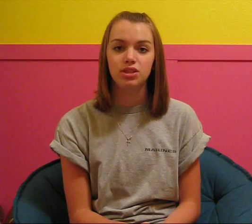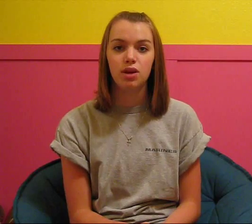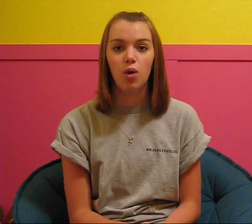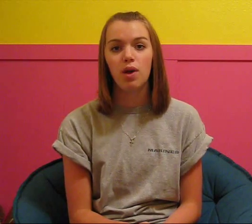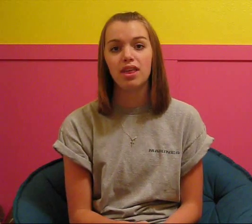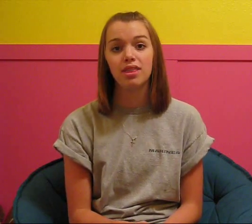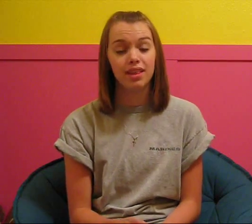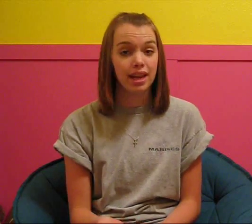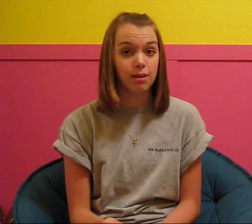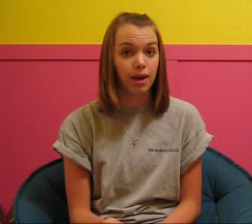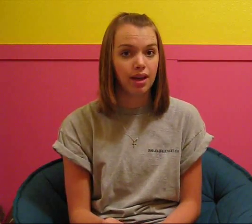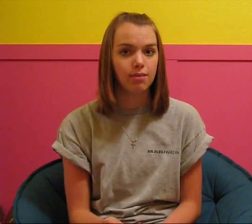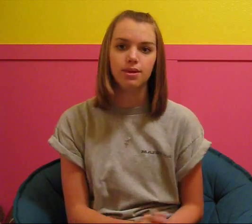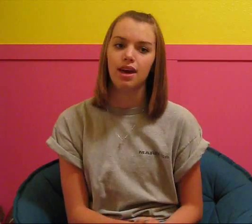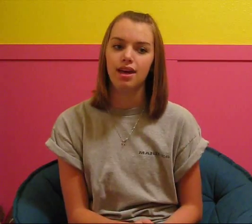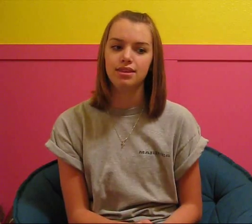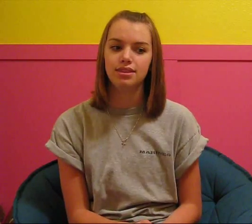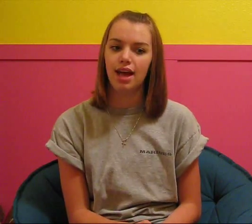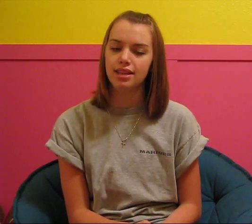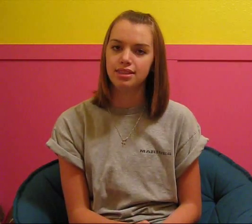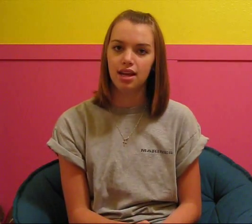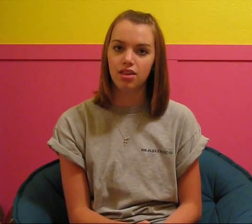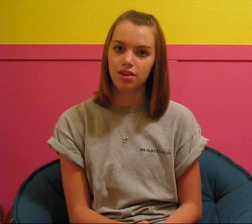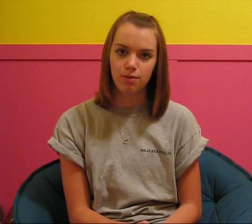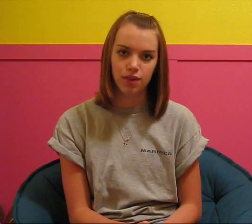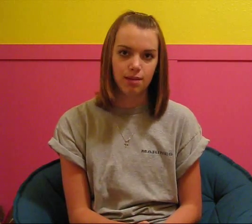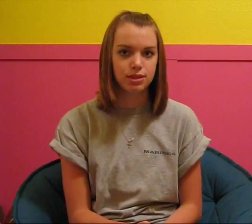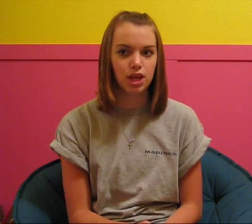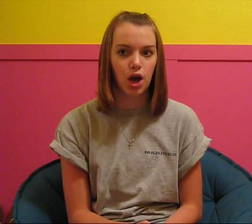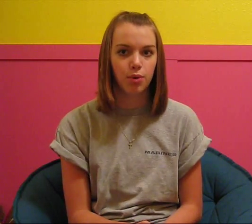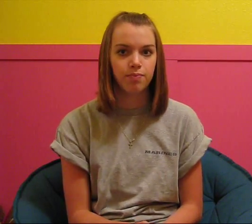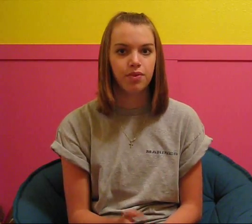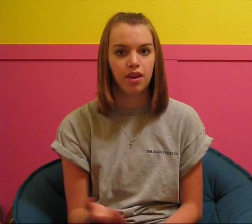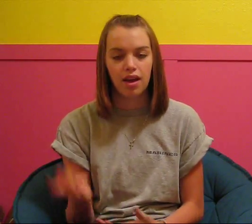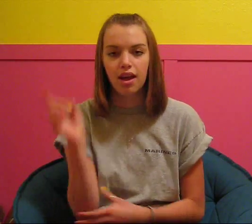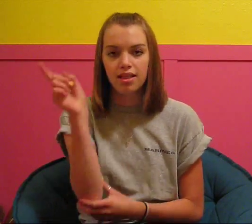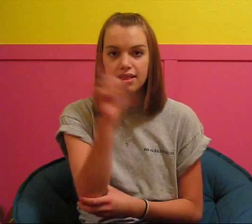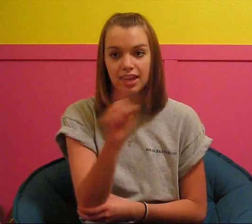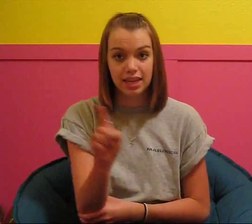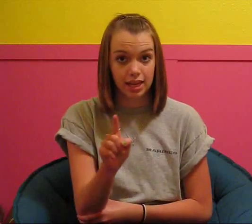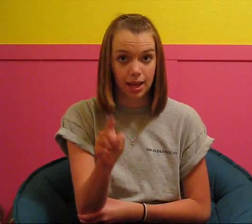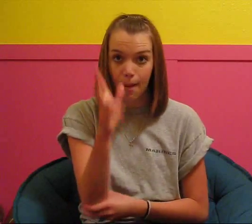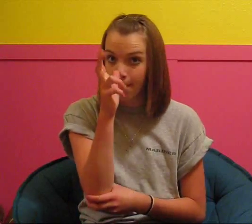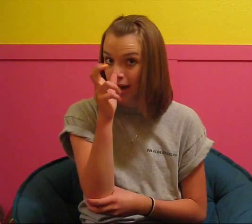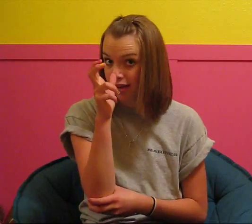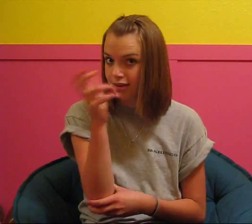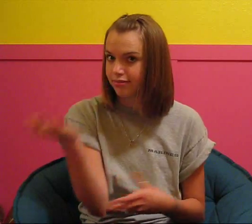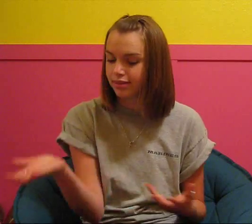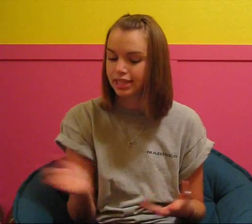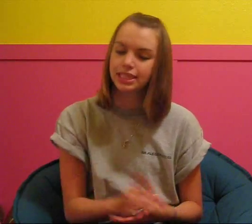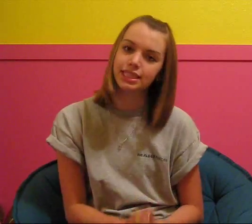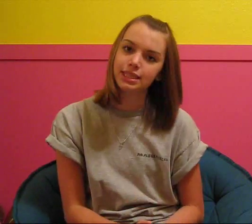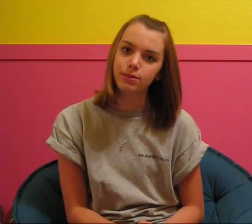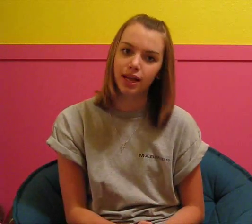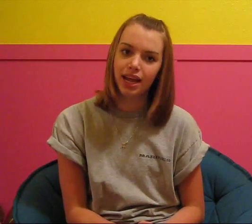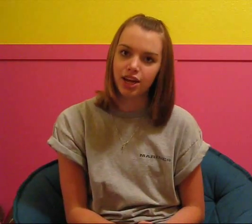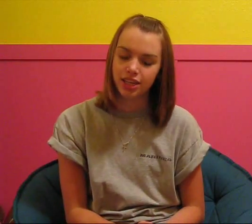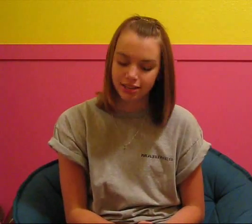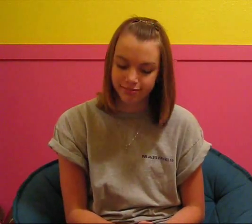to go with Lightning Bug because that's another name for them. So, Lightning Bug is what I called it.